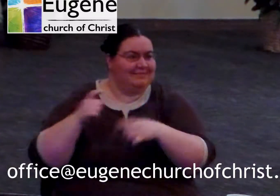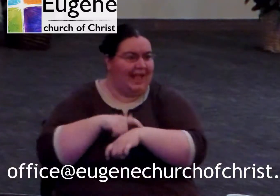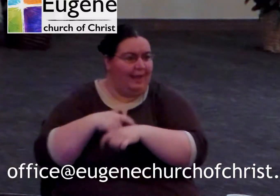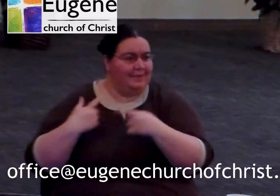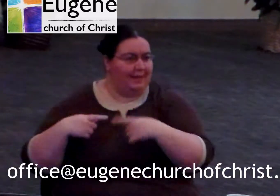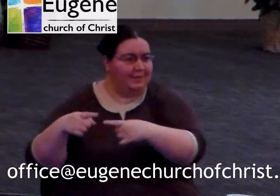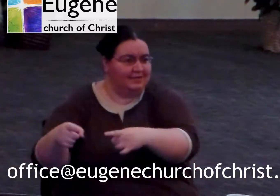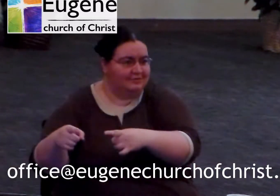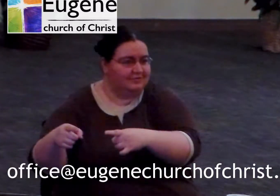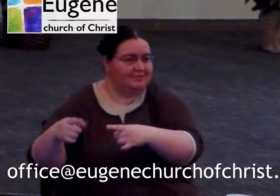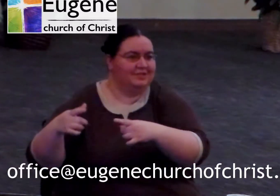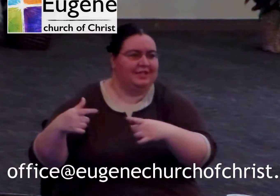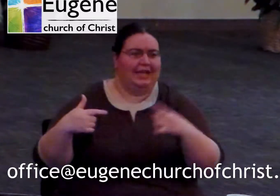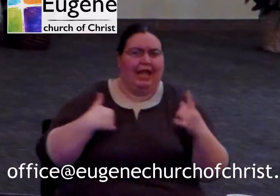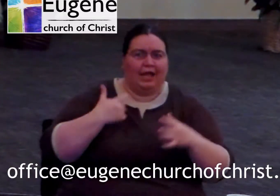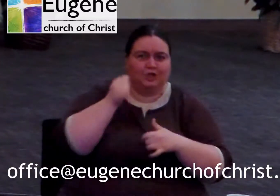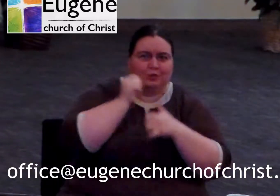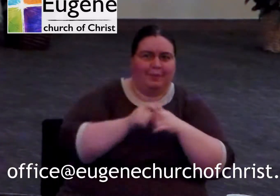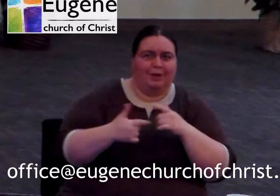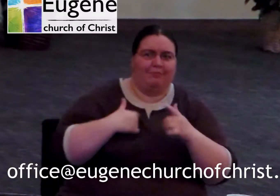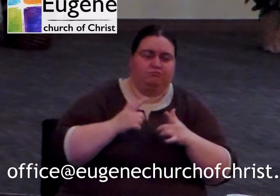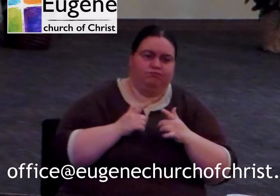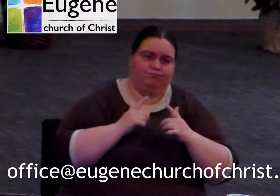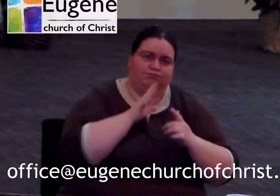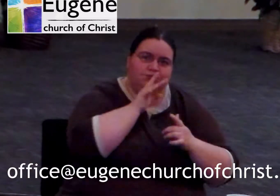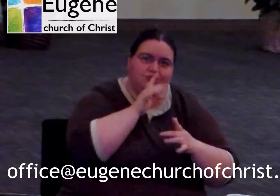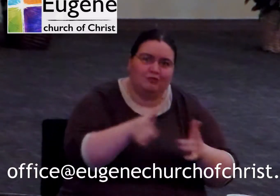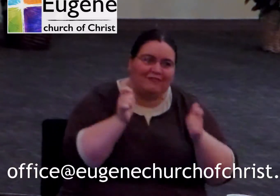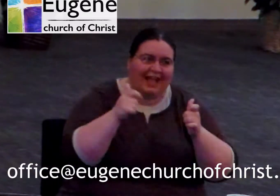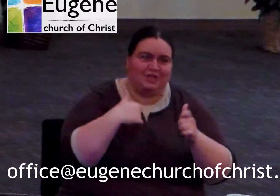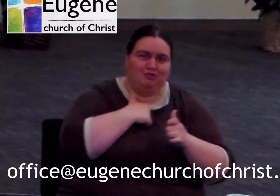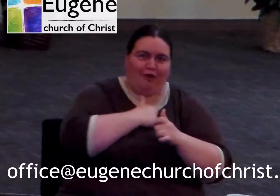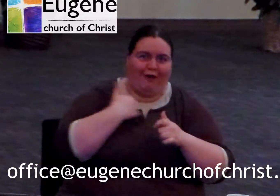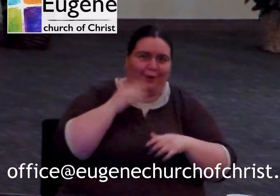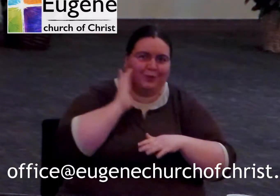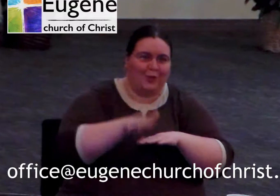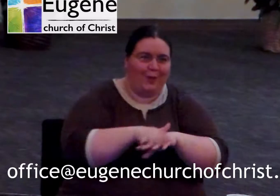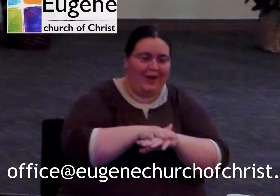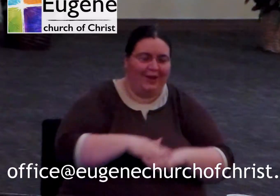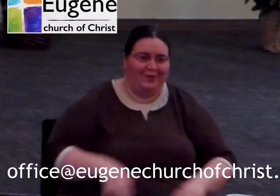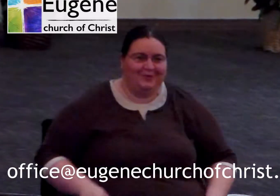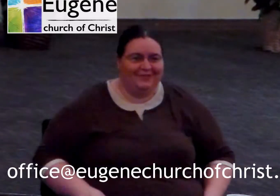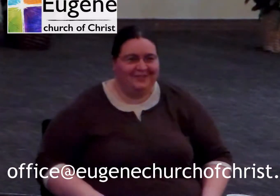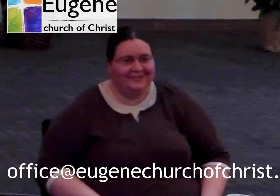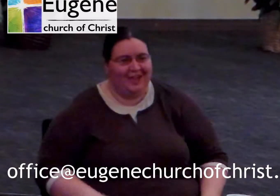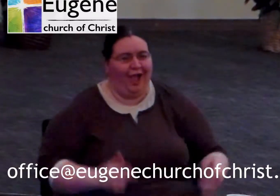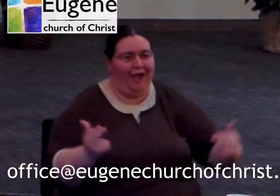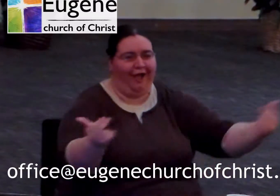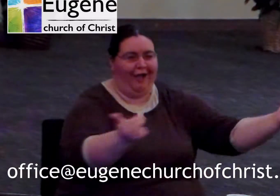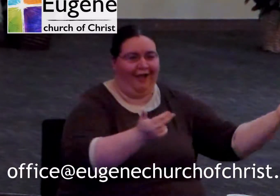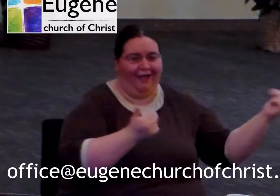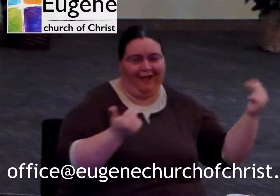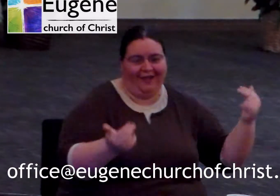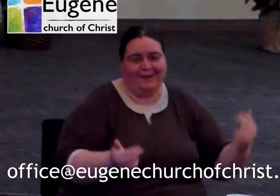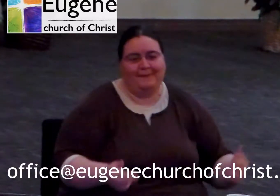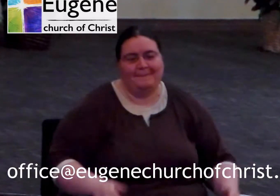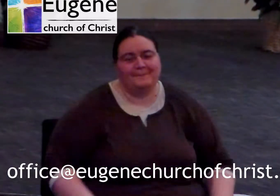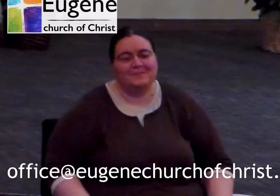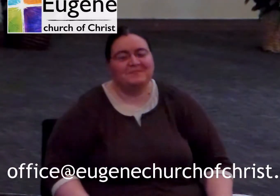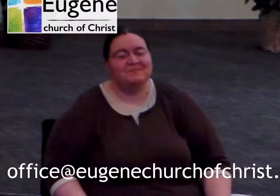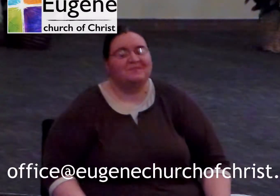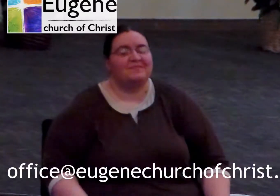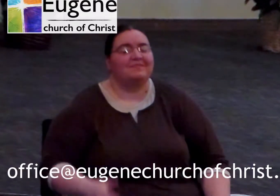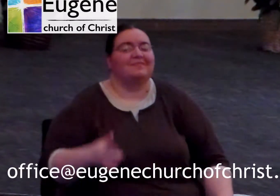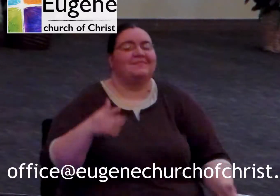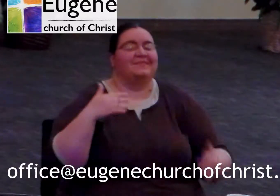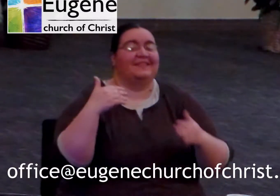said that a person lives through failure and then shares those stories. And this was the message that we gave last night, is